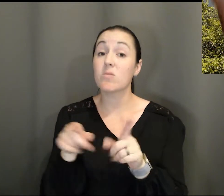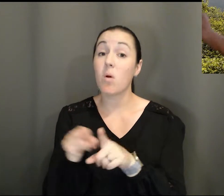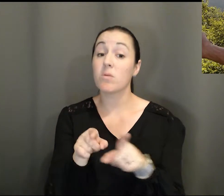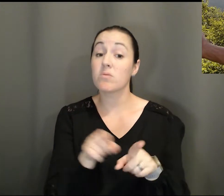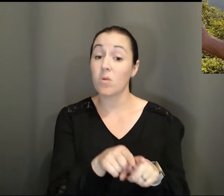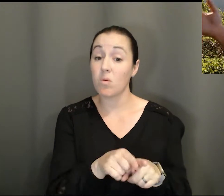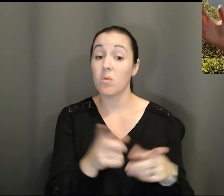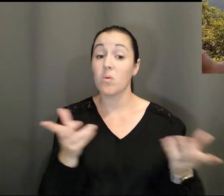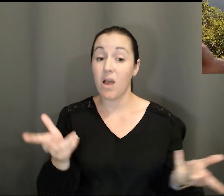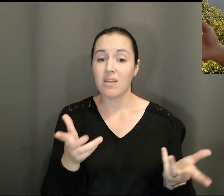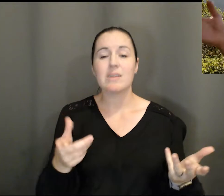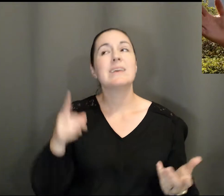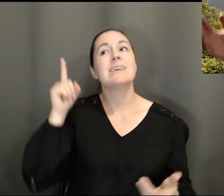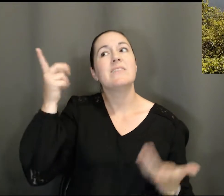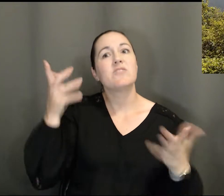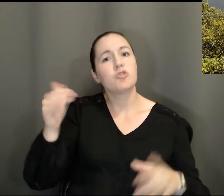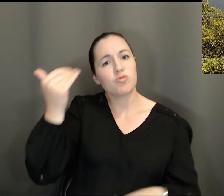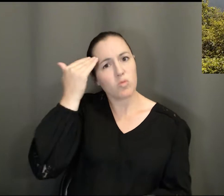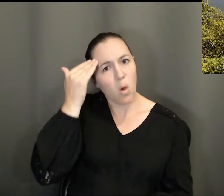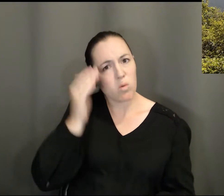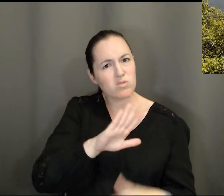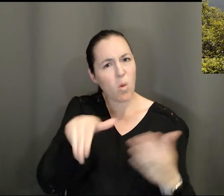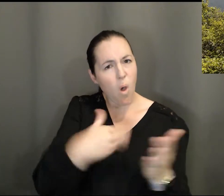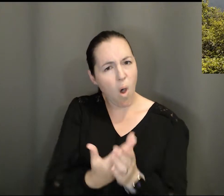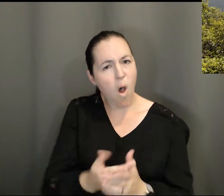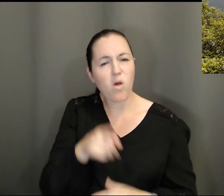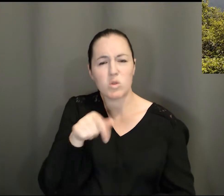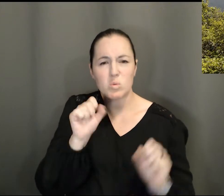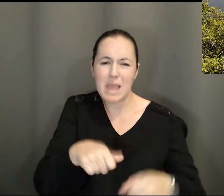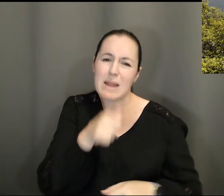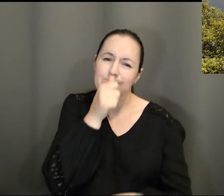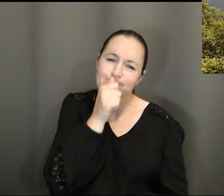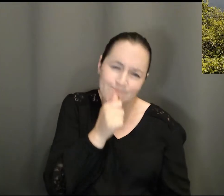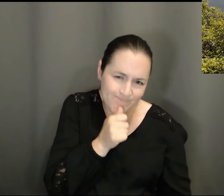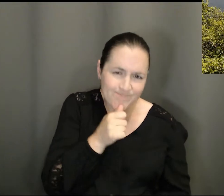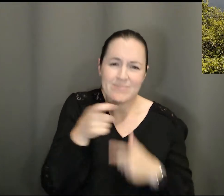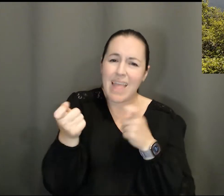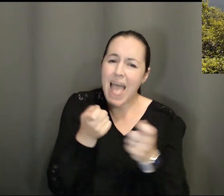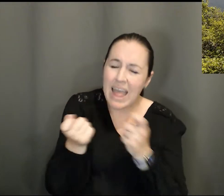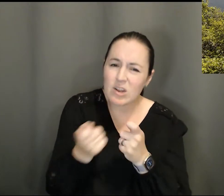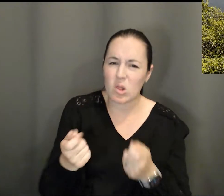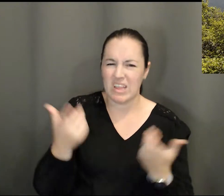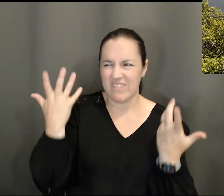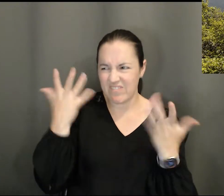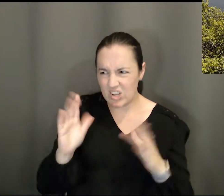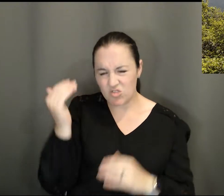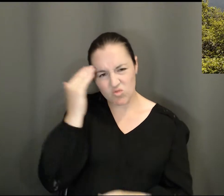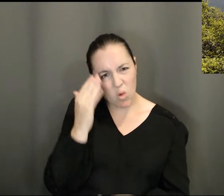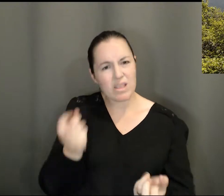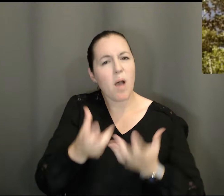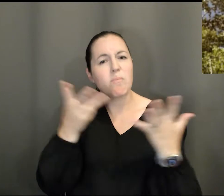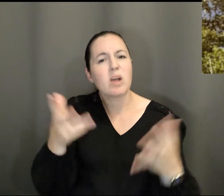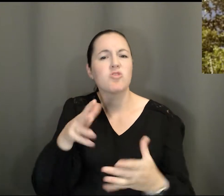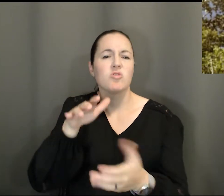knows everything that you can handle, and He promises to be right there with you and give you what you need. Because even